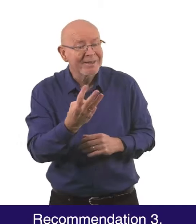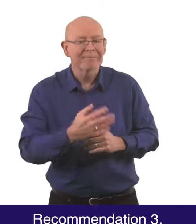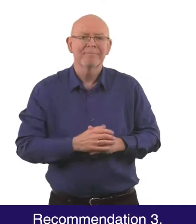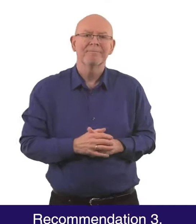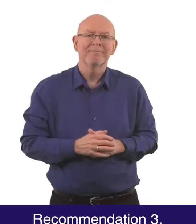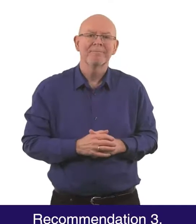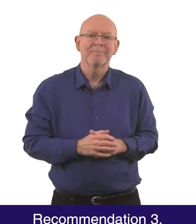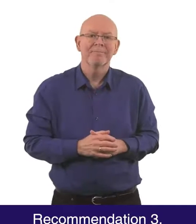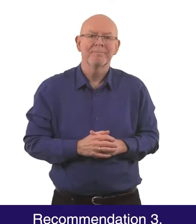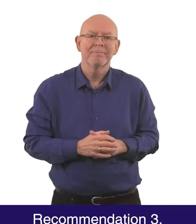Recommendation 3.